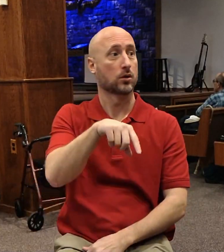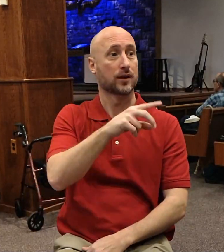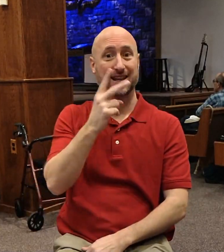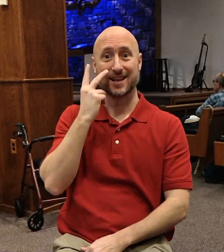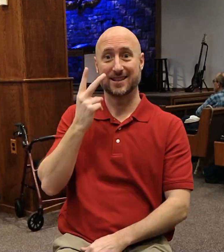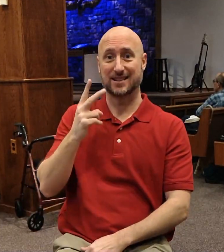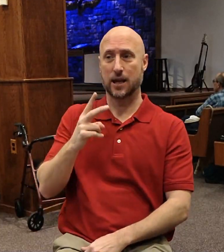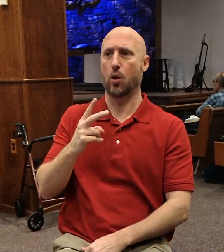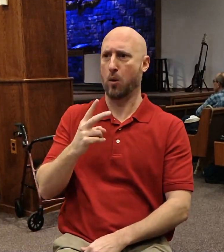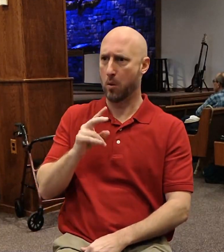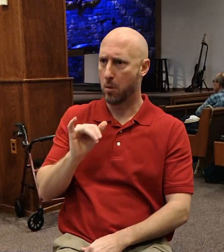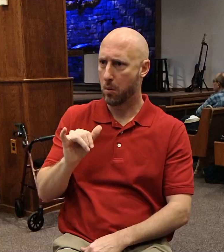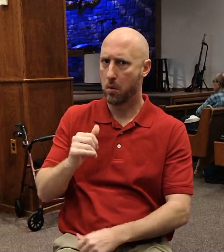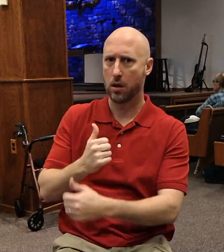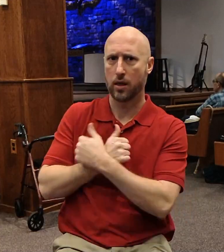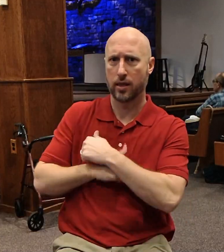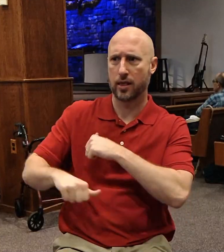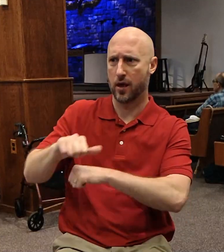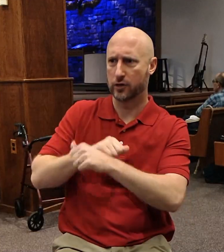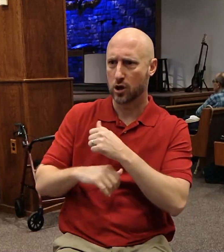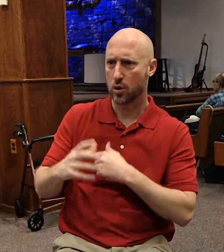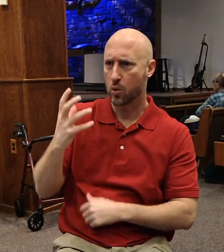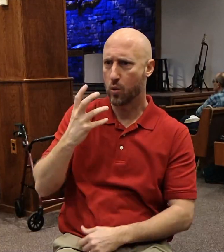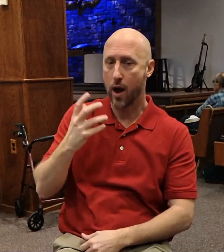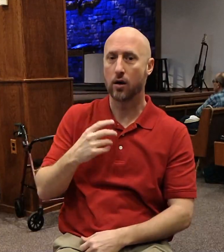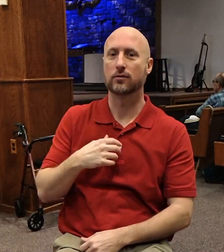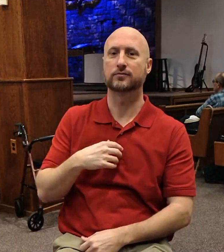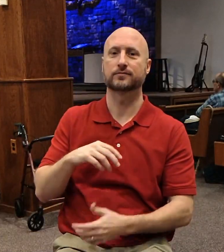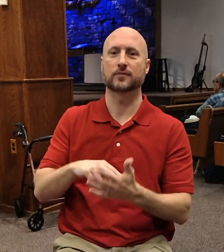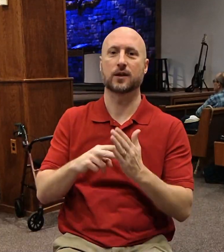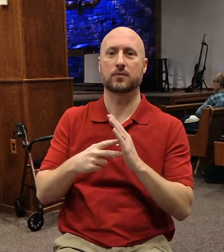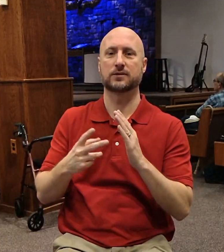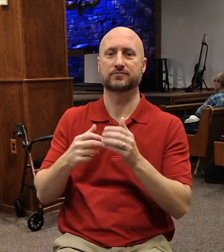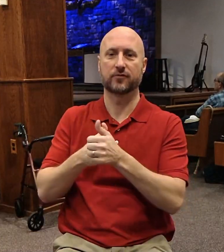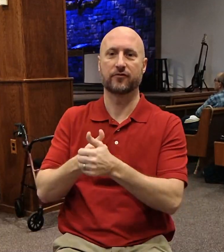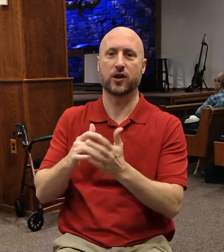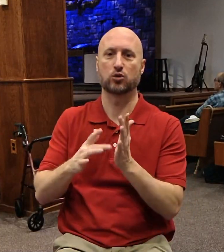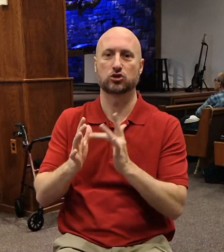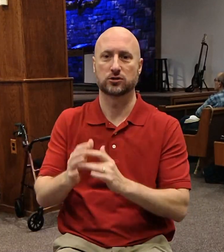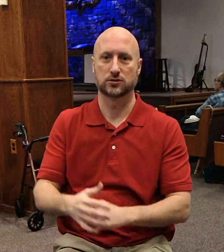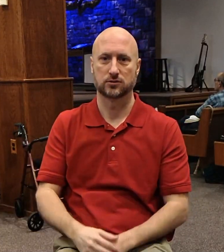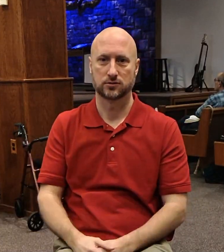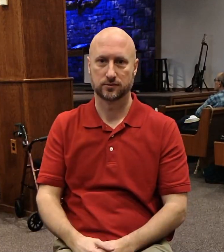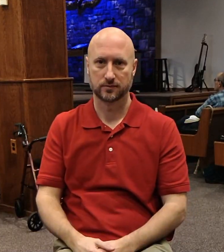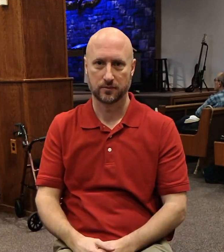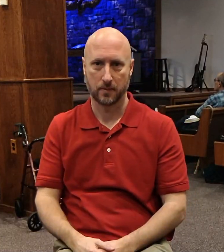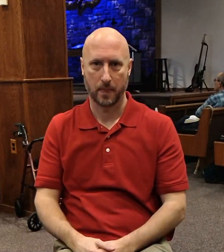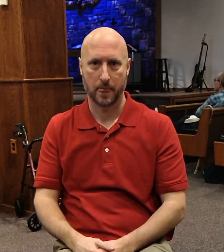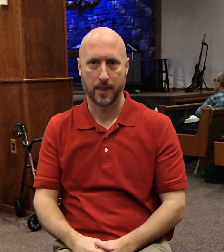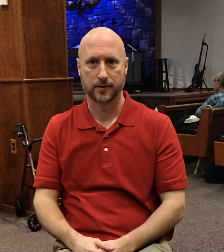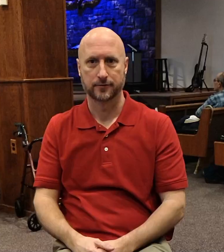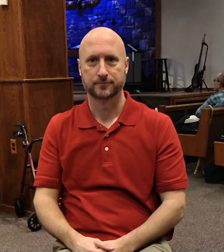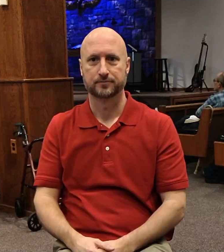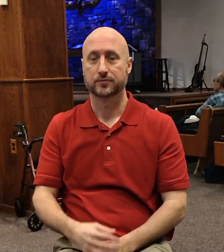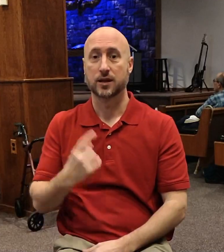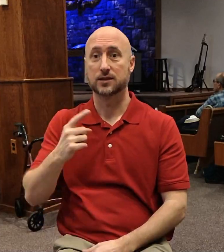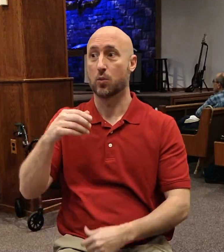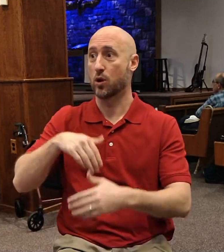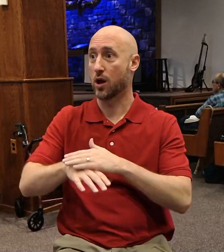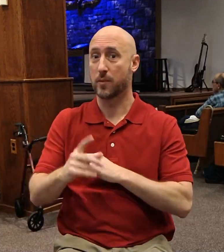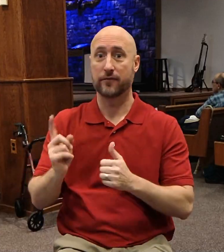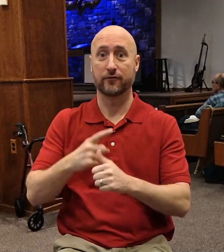are important but somebody should be able to walk in here like that guy on Sunday morning and say something's cooking here